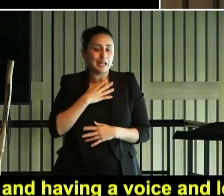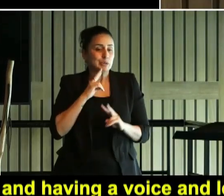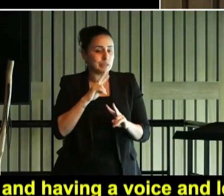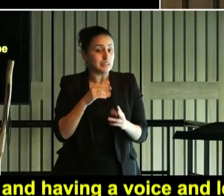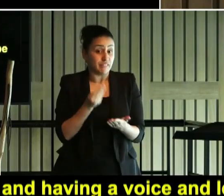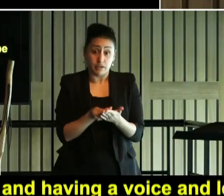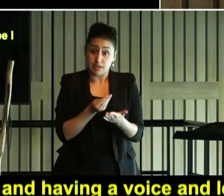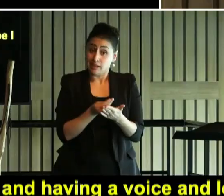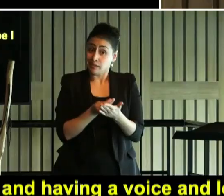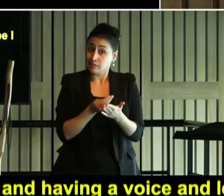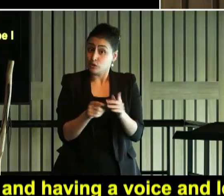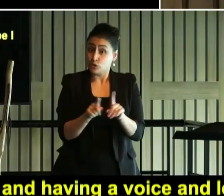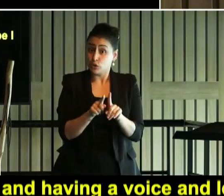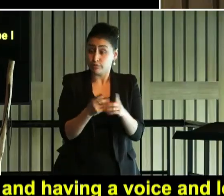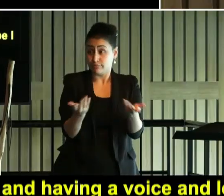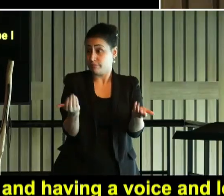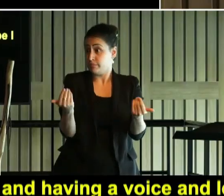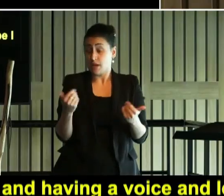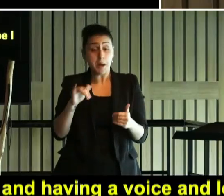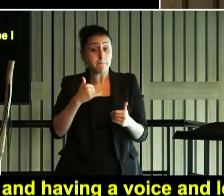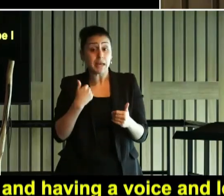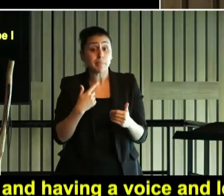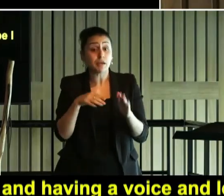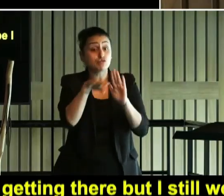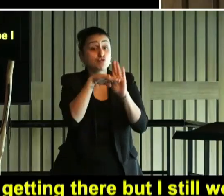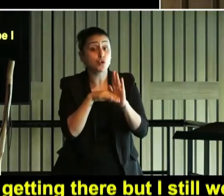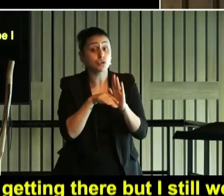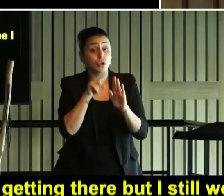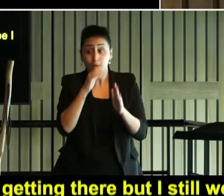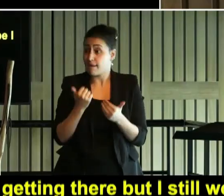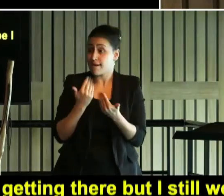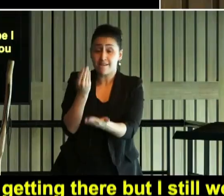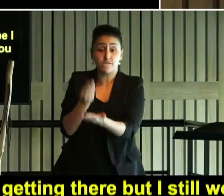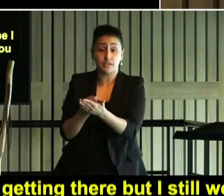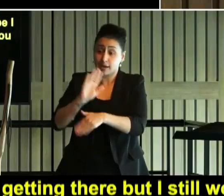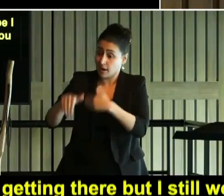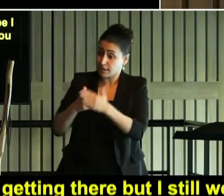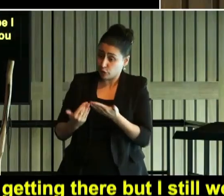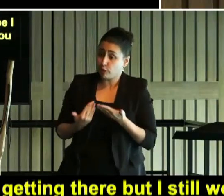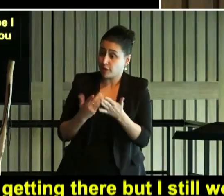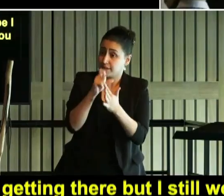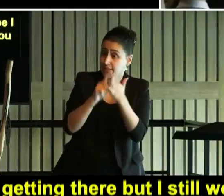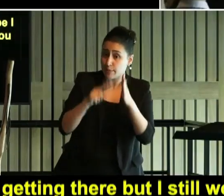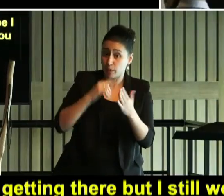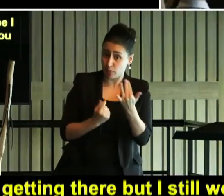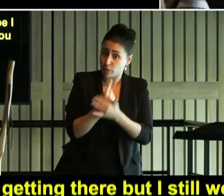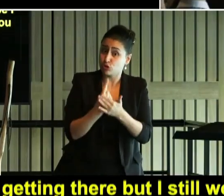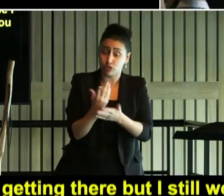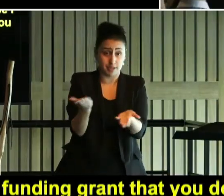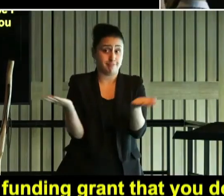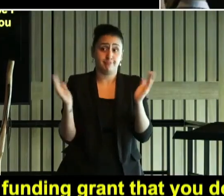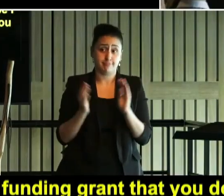a funding grant that you don't get your funding unless you provide pathways for people with disabilities to do that.